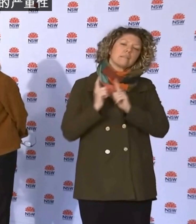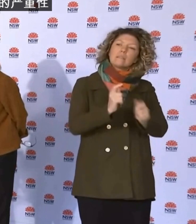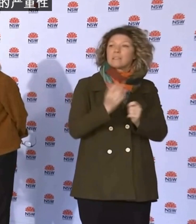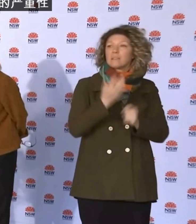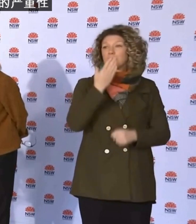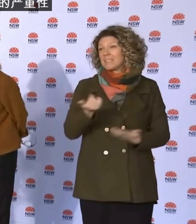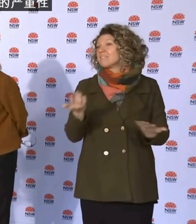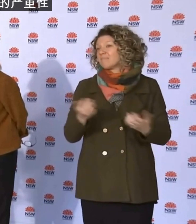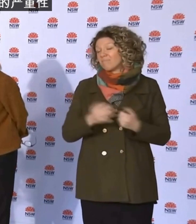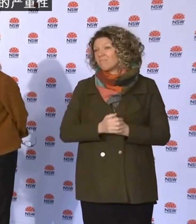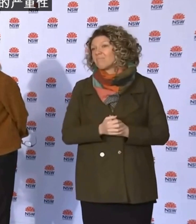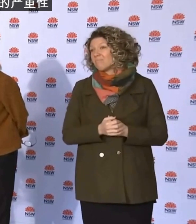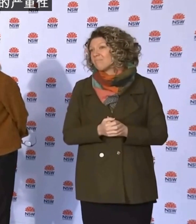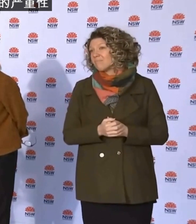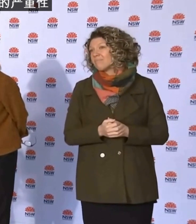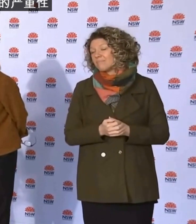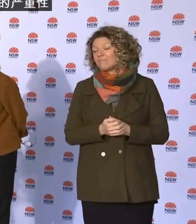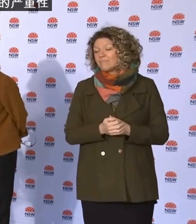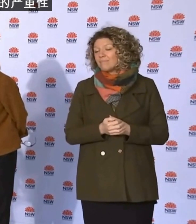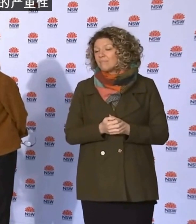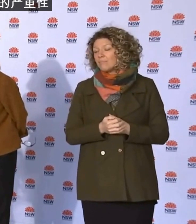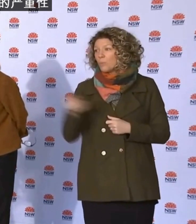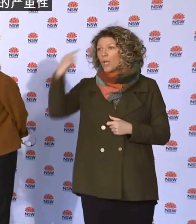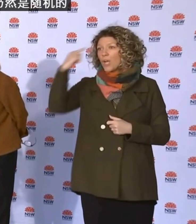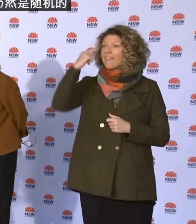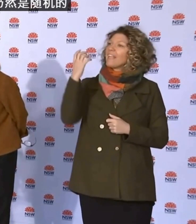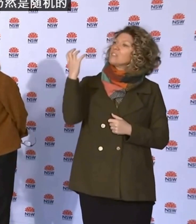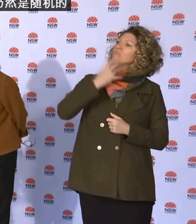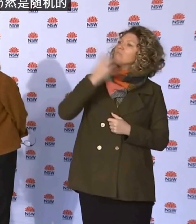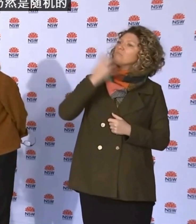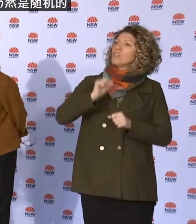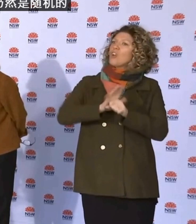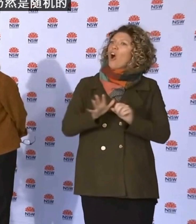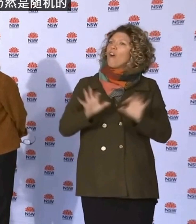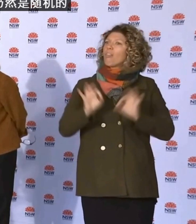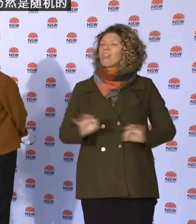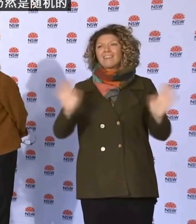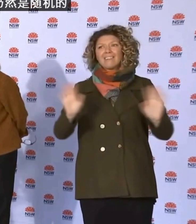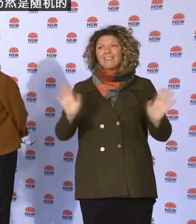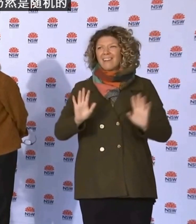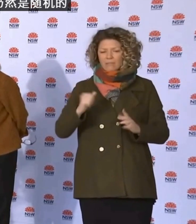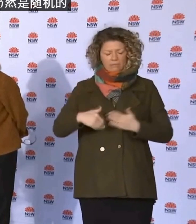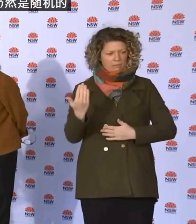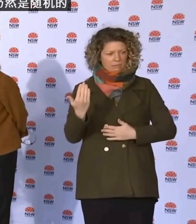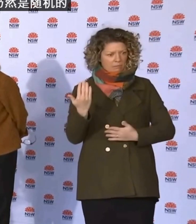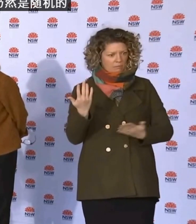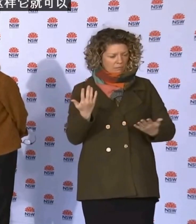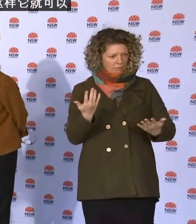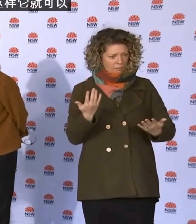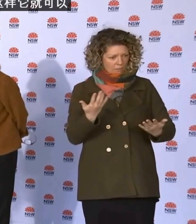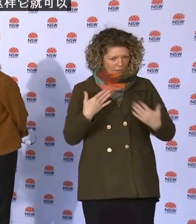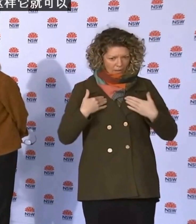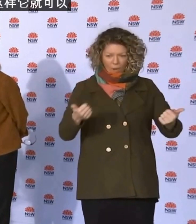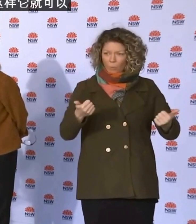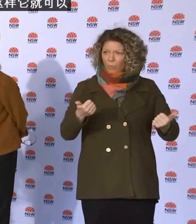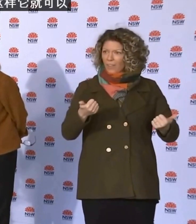said, please don't underestimate the severity of this disease. It is still random in how it affects people. People who are quite healthy in the